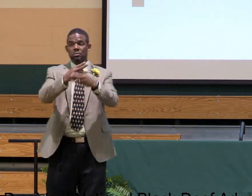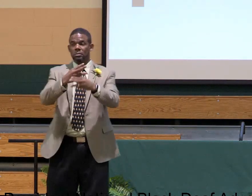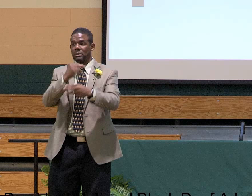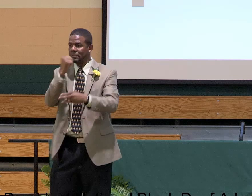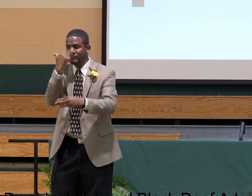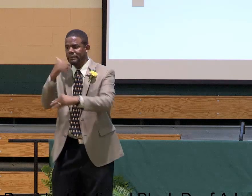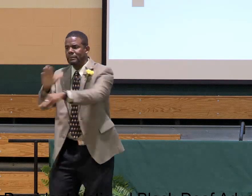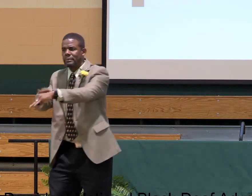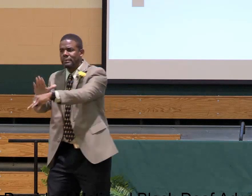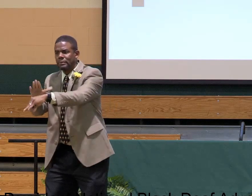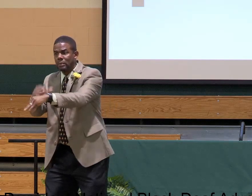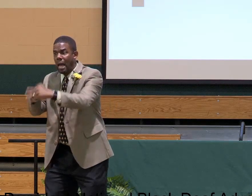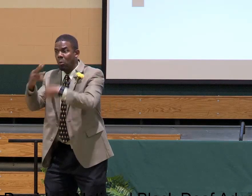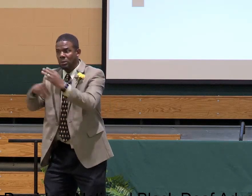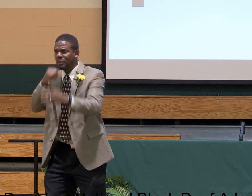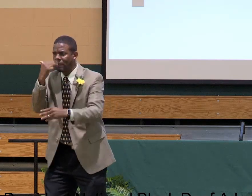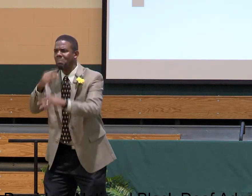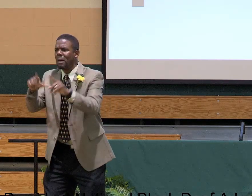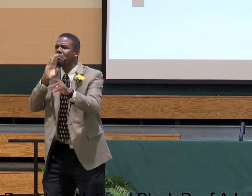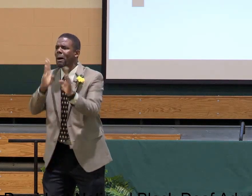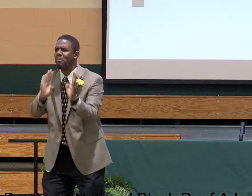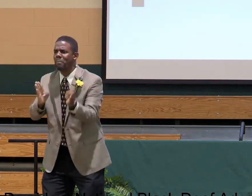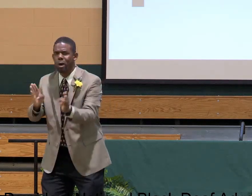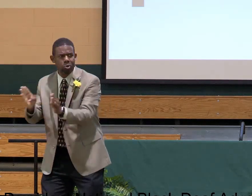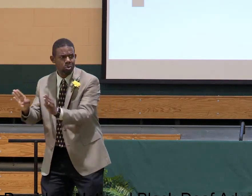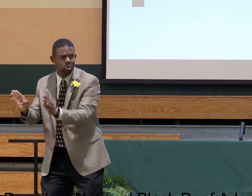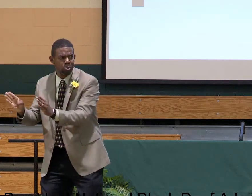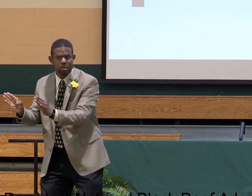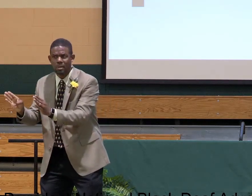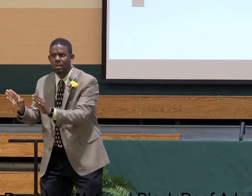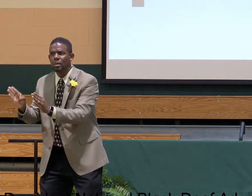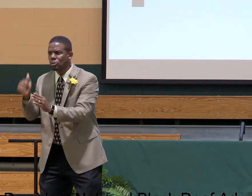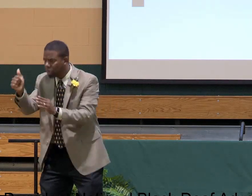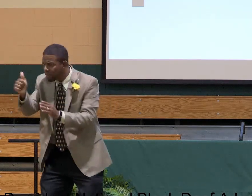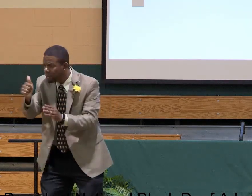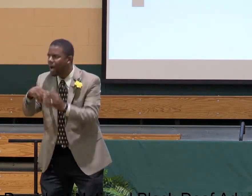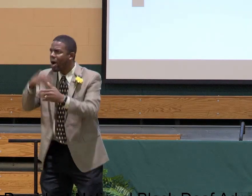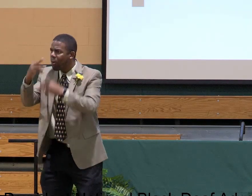There's a whole white world. Let me warn you about it. It's not always fun, but it helps to be prepared.